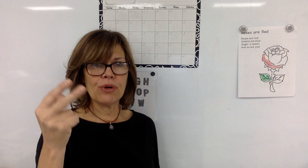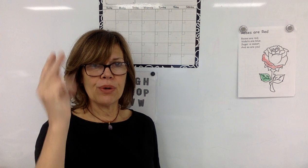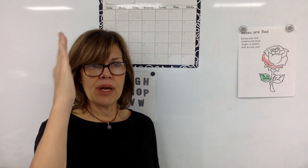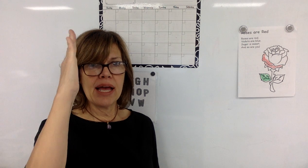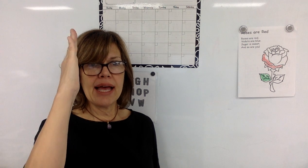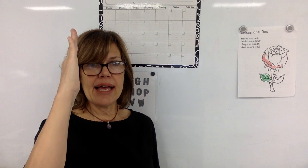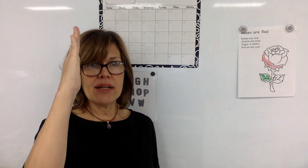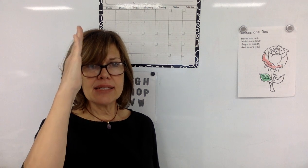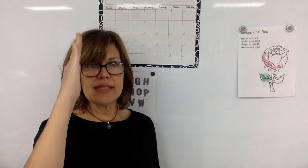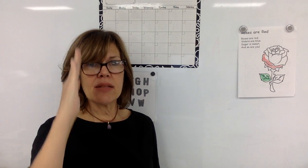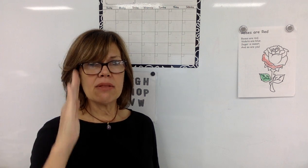kangaroo. L says,